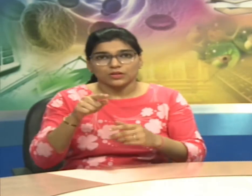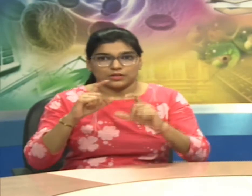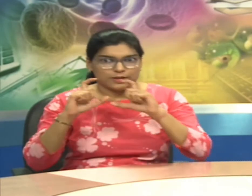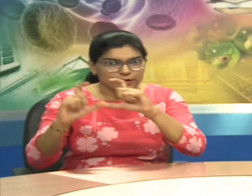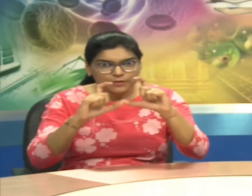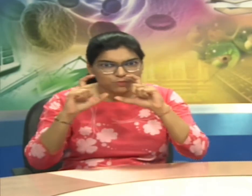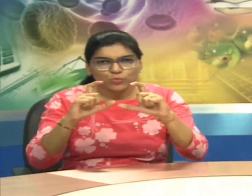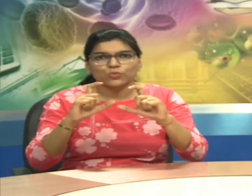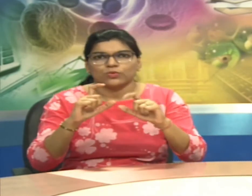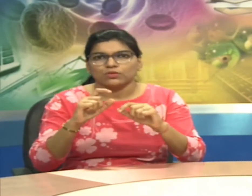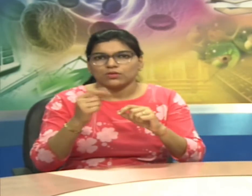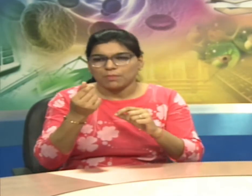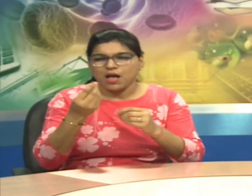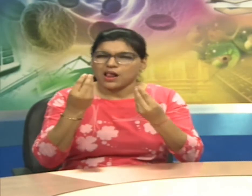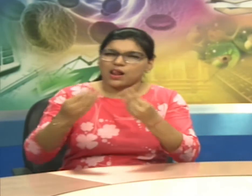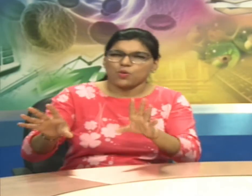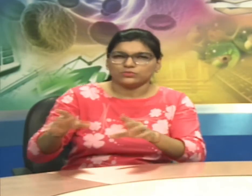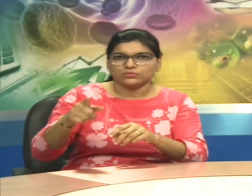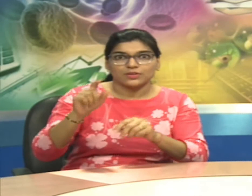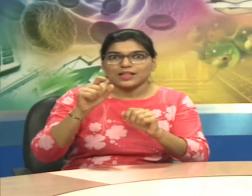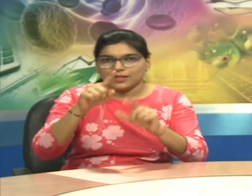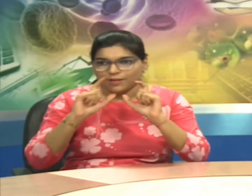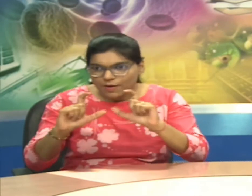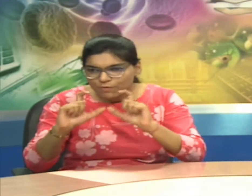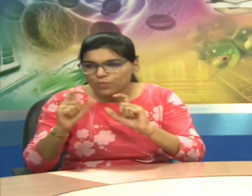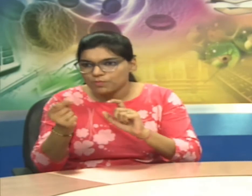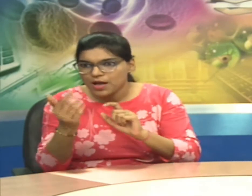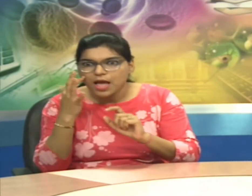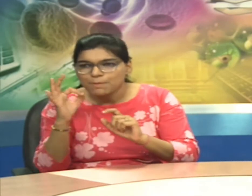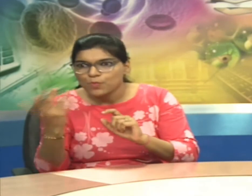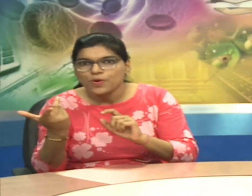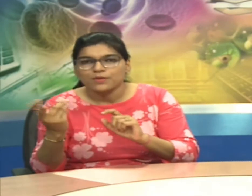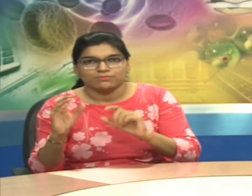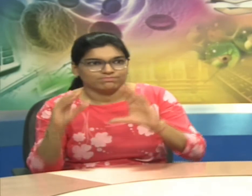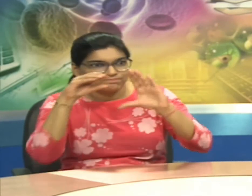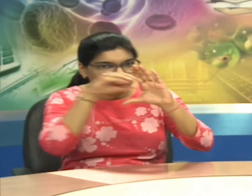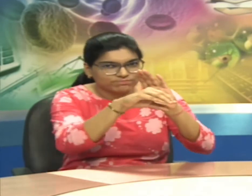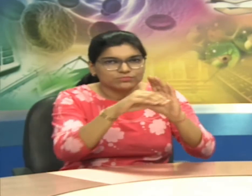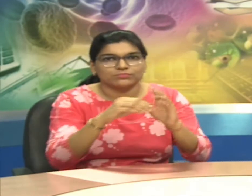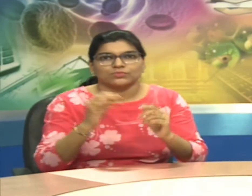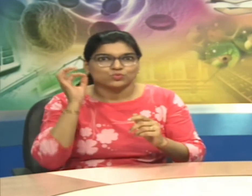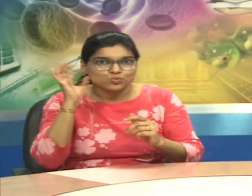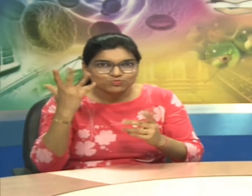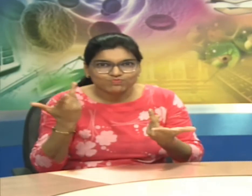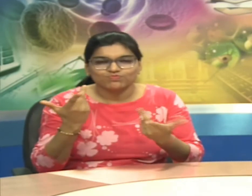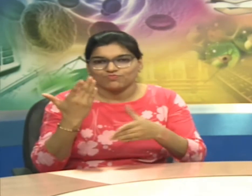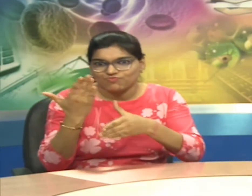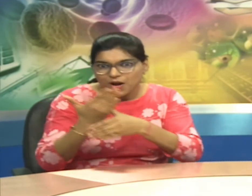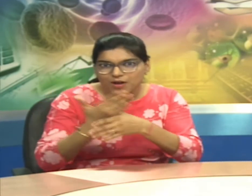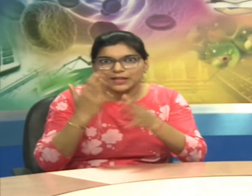Next word is custody, which means care, careful. You have to be careful about few things